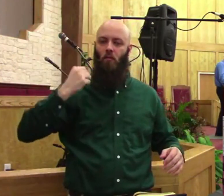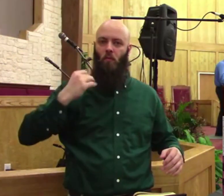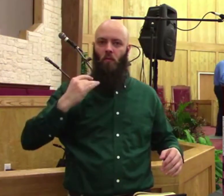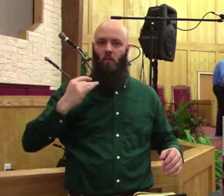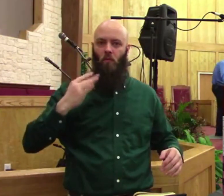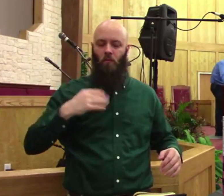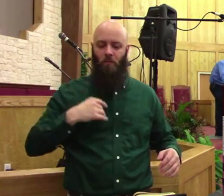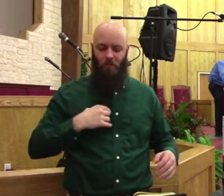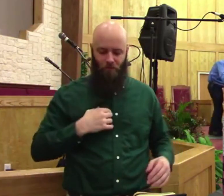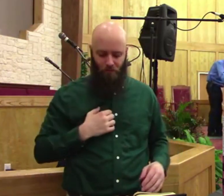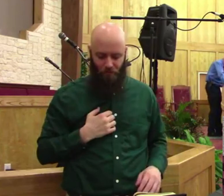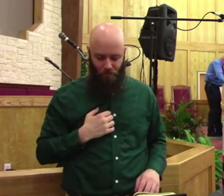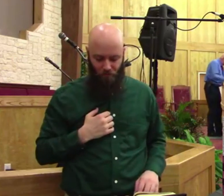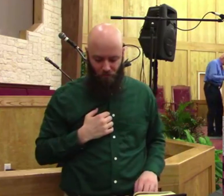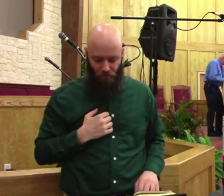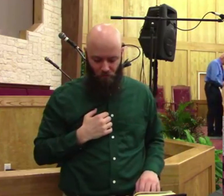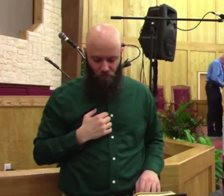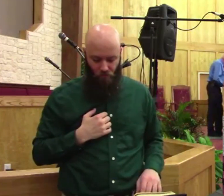He denied honor to the God